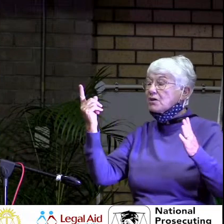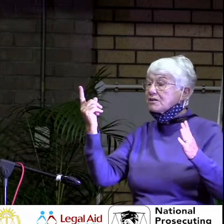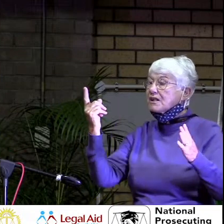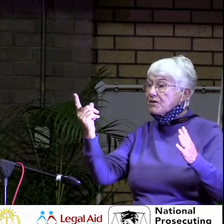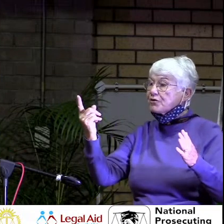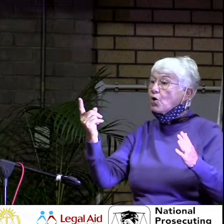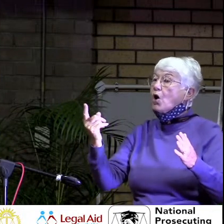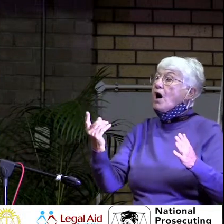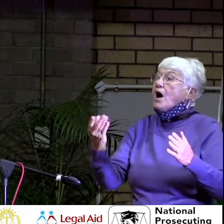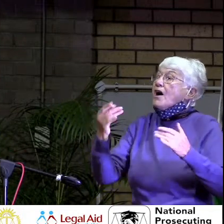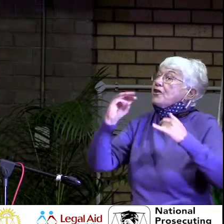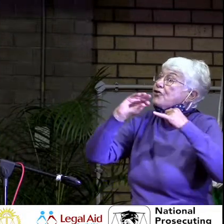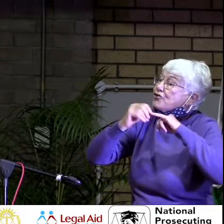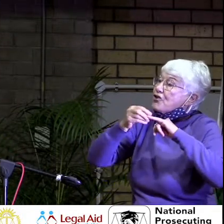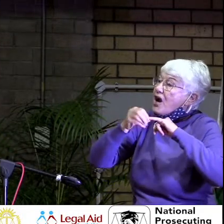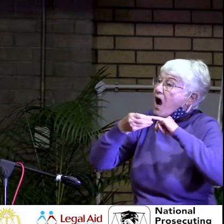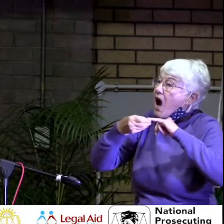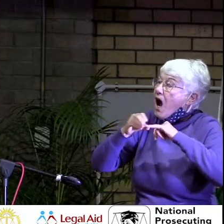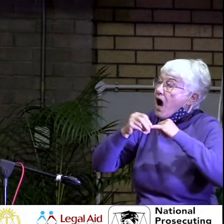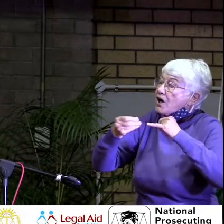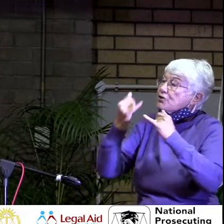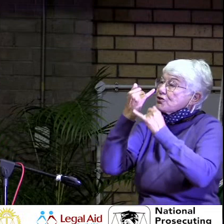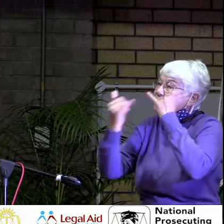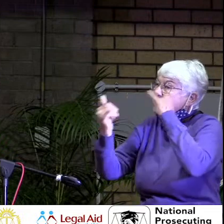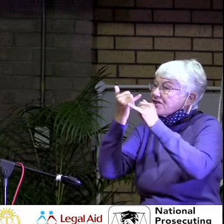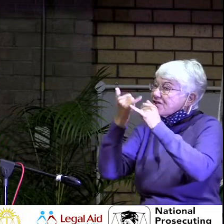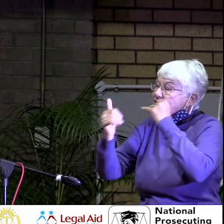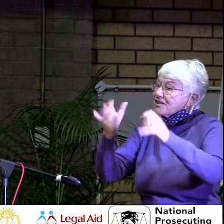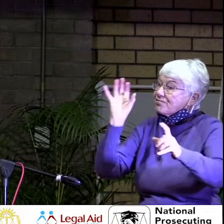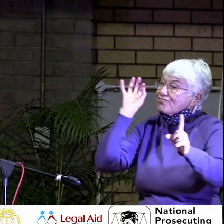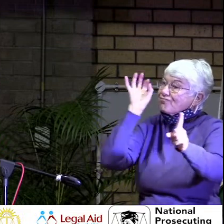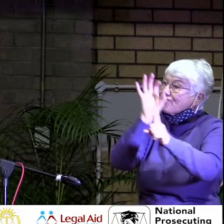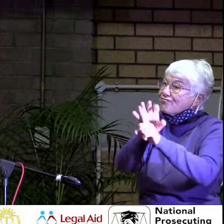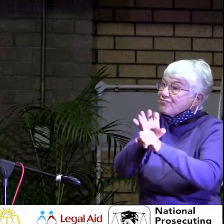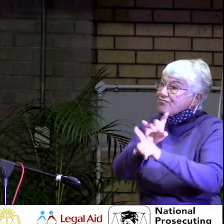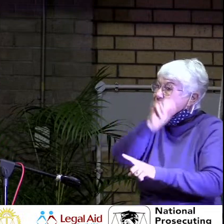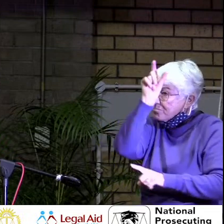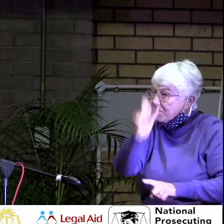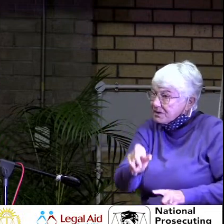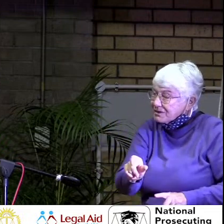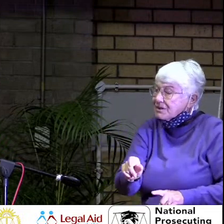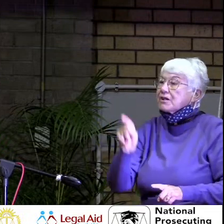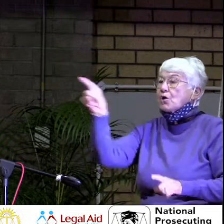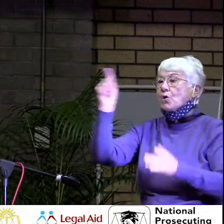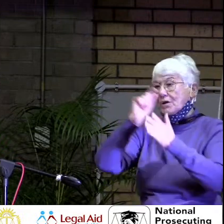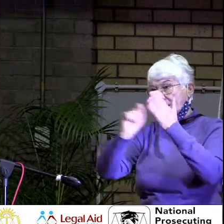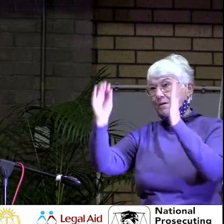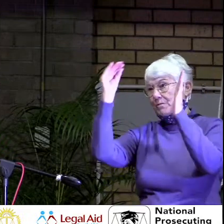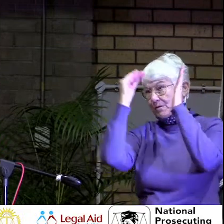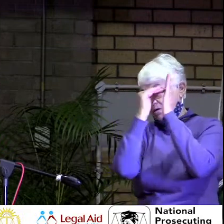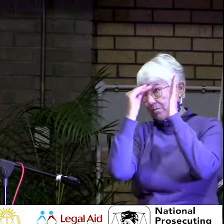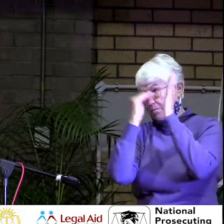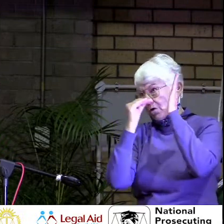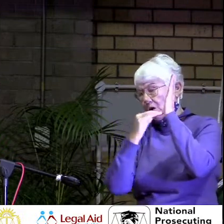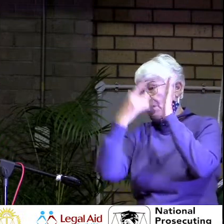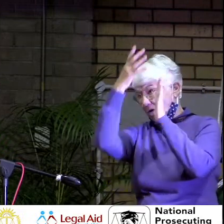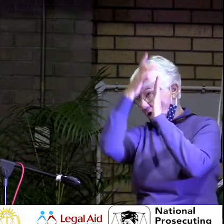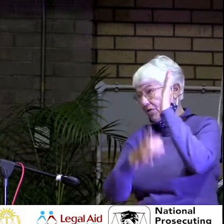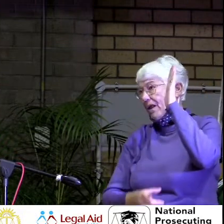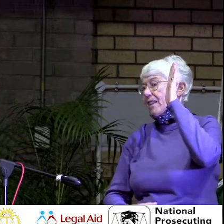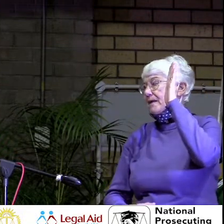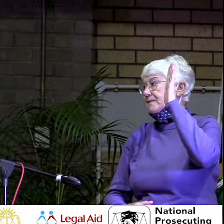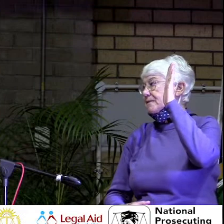the second one is the Criminal and Related Matters Amendment Act. That does things like, at the moment, I spoke